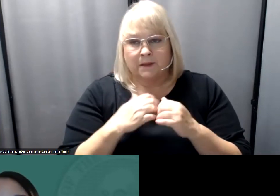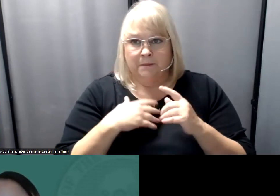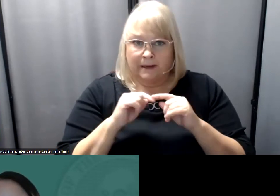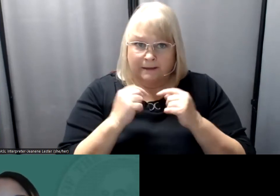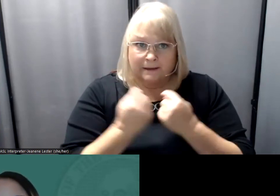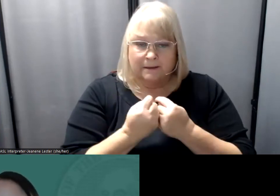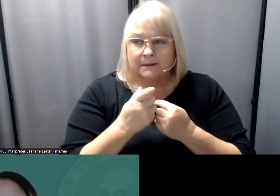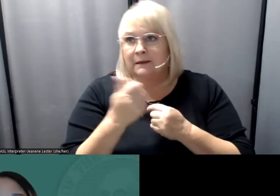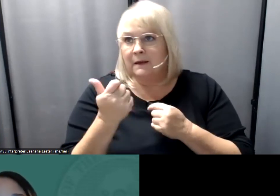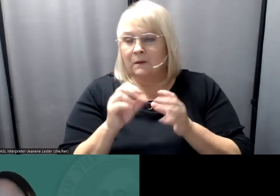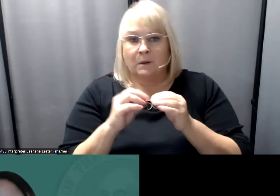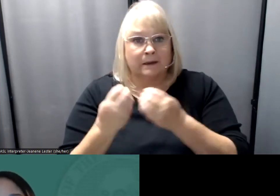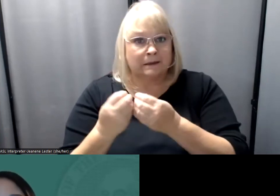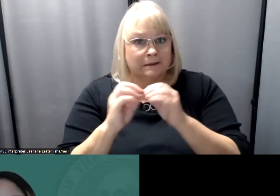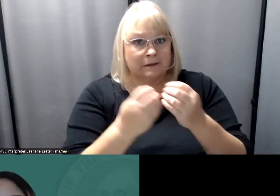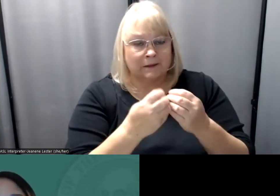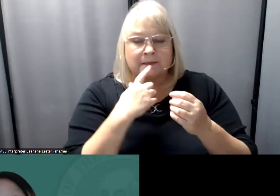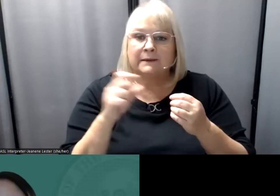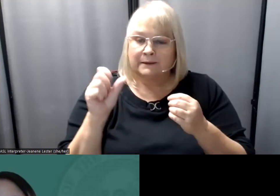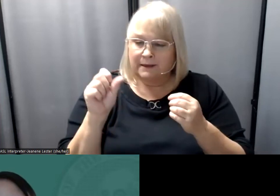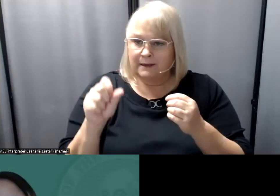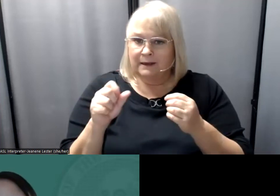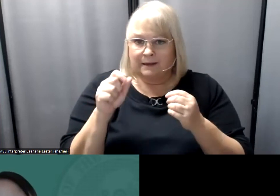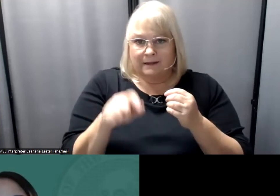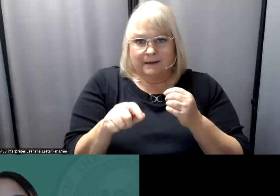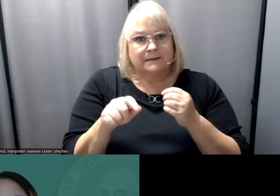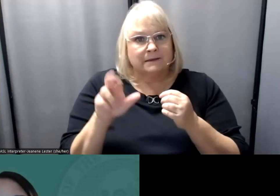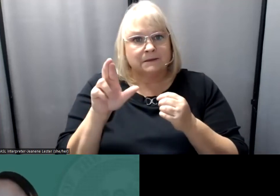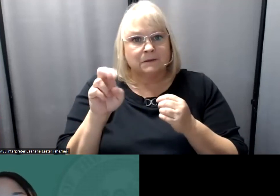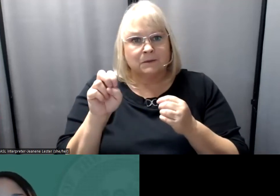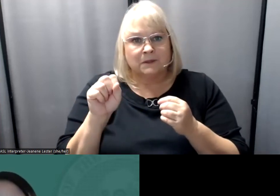and others organizations are saying, yeah, this is the reset. So